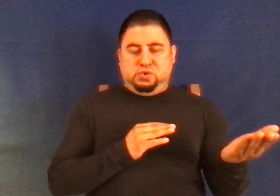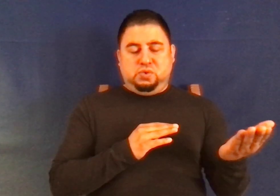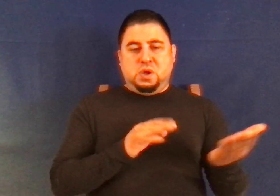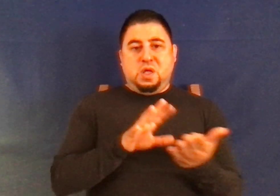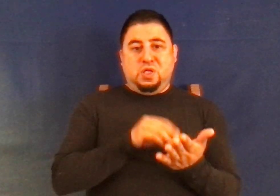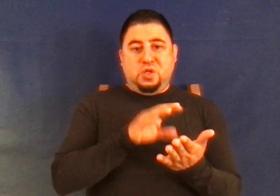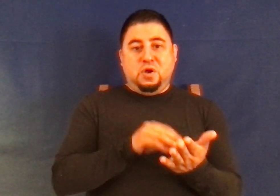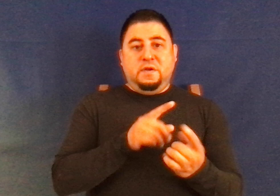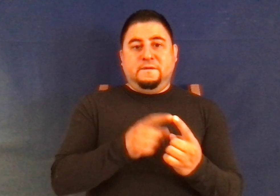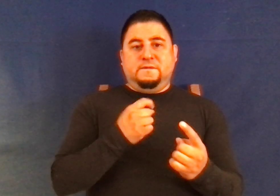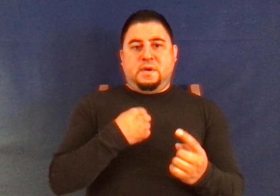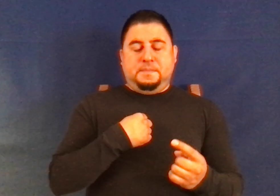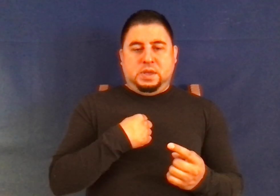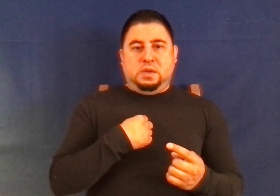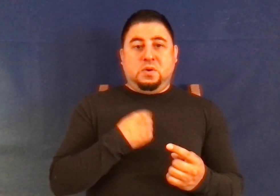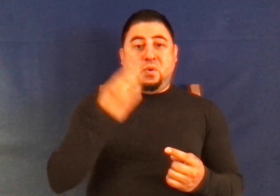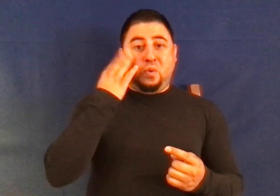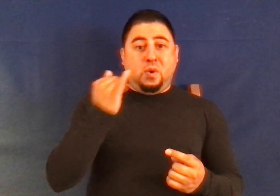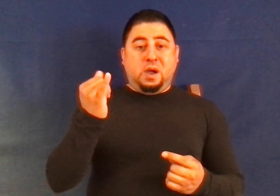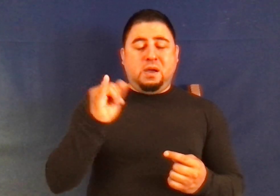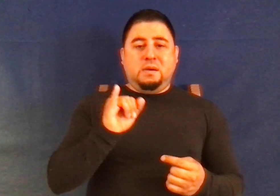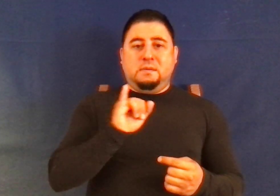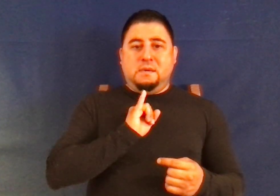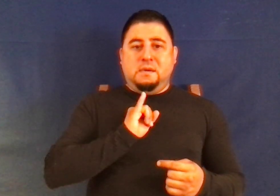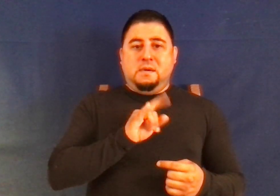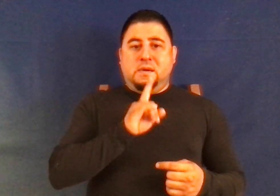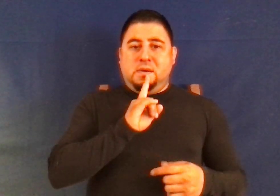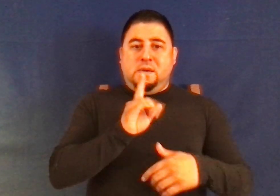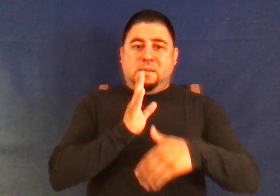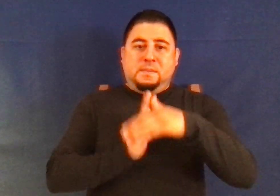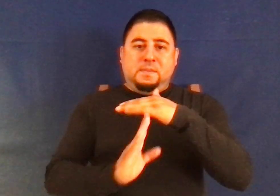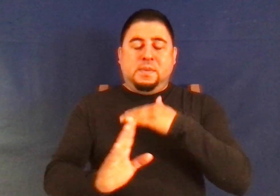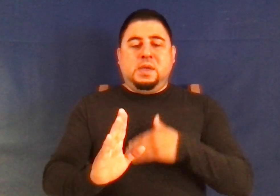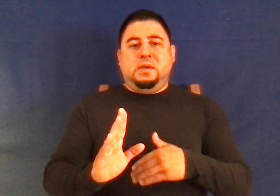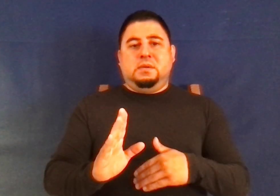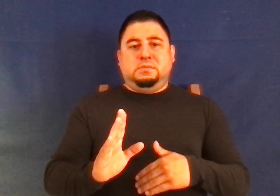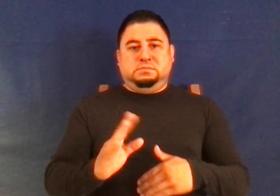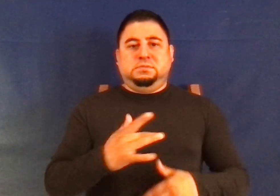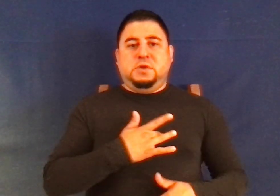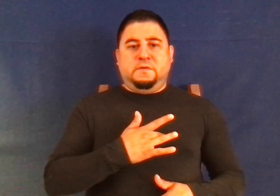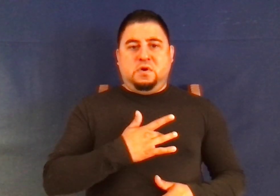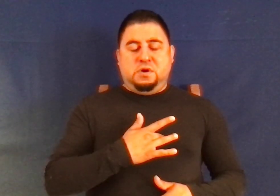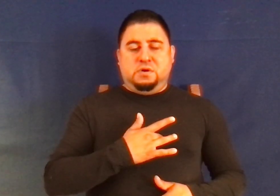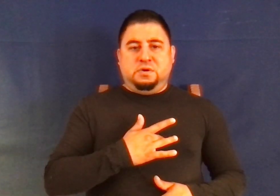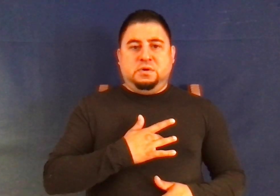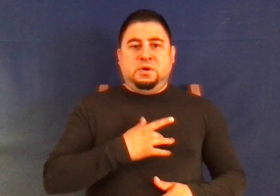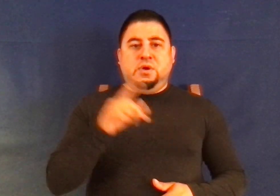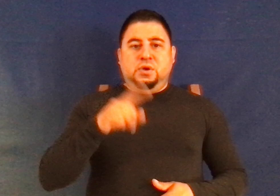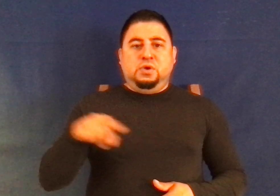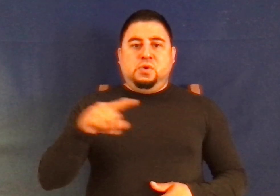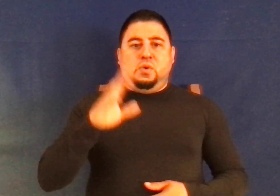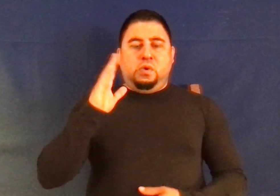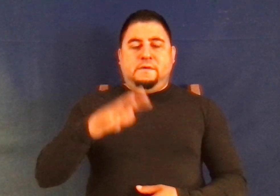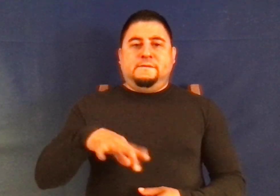me, for I am meek and humble of heart, and you will find rest for